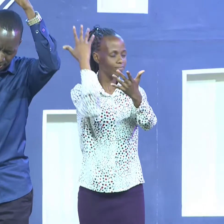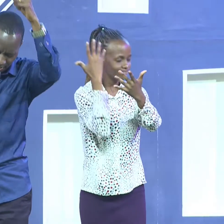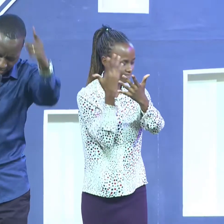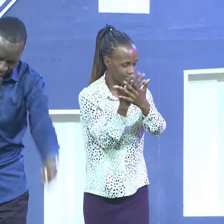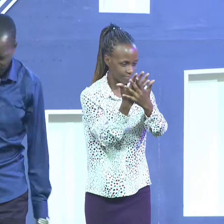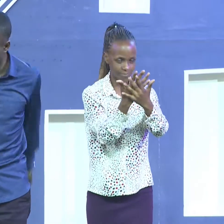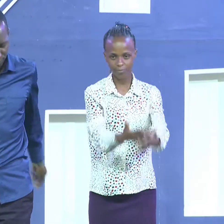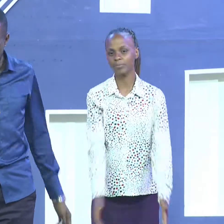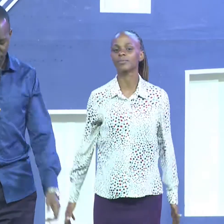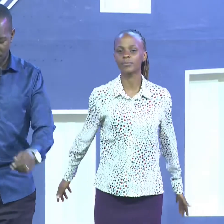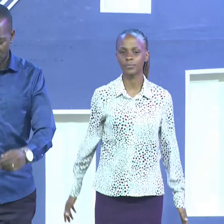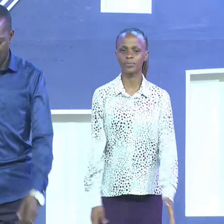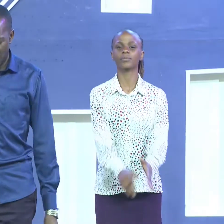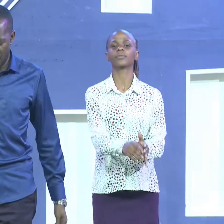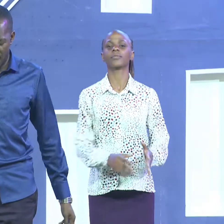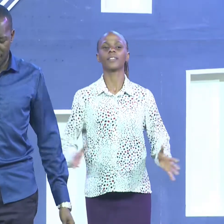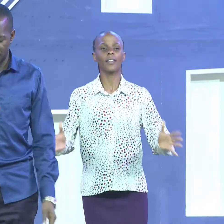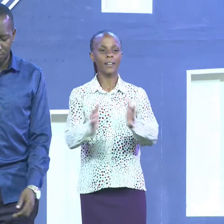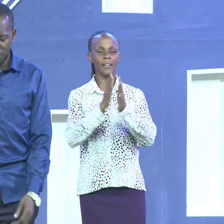free from prison.